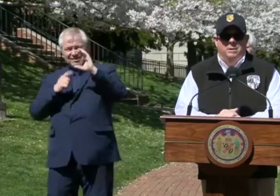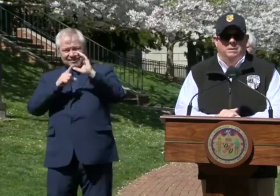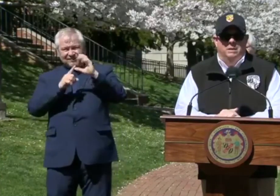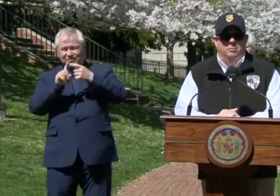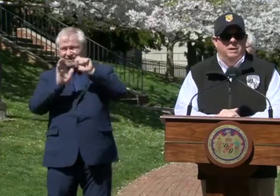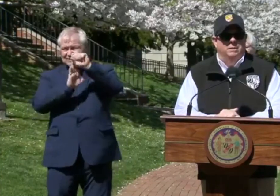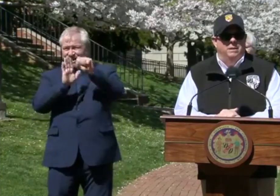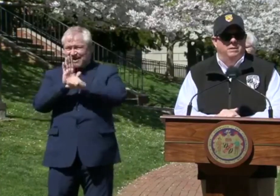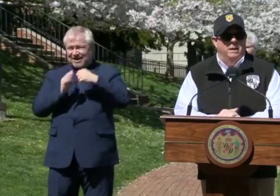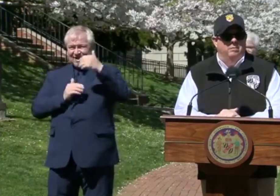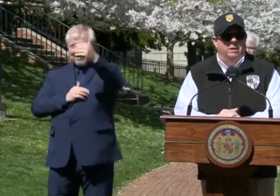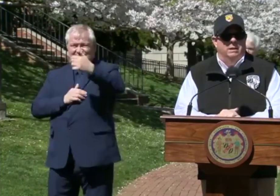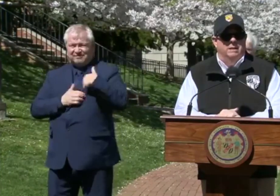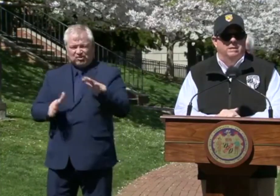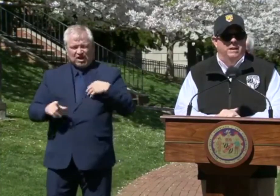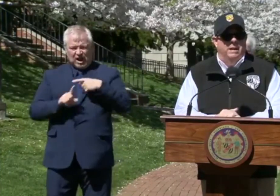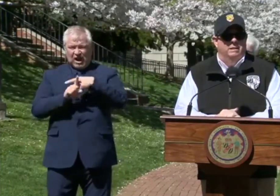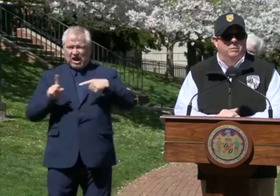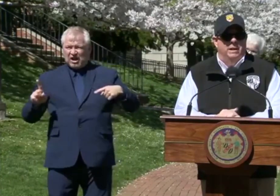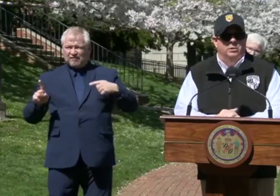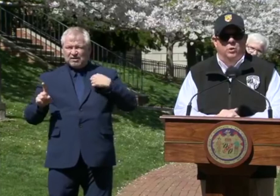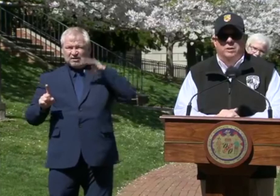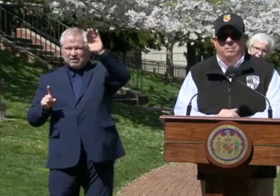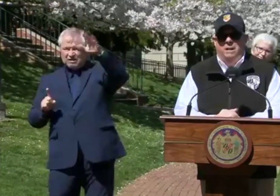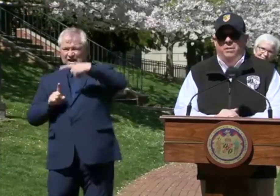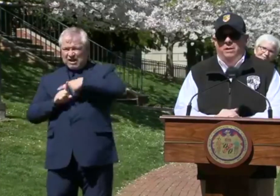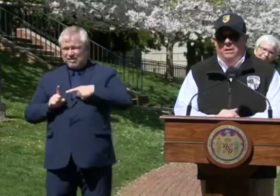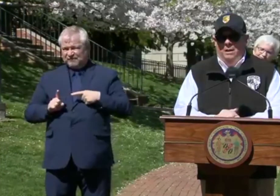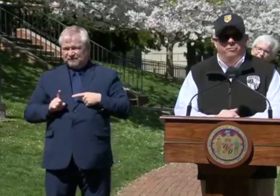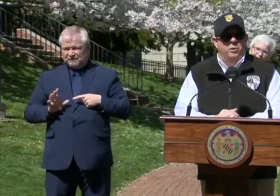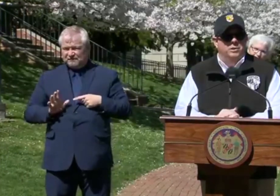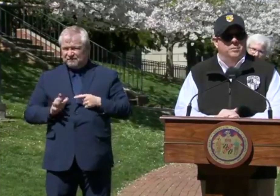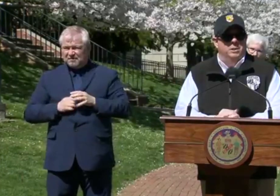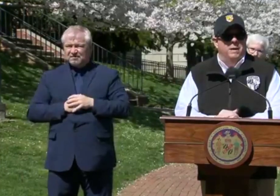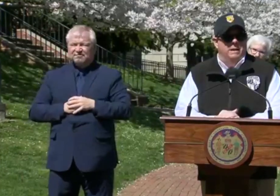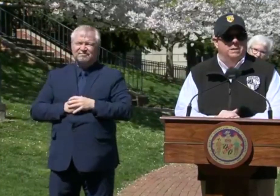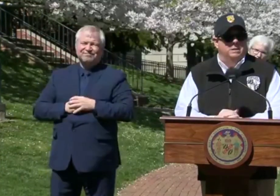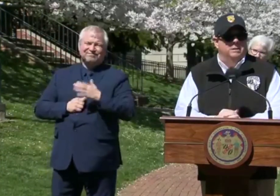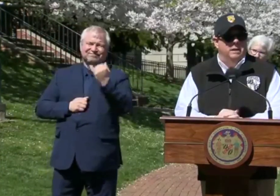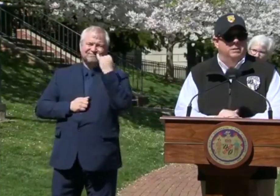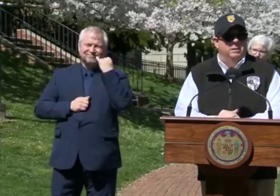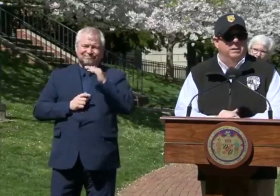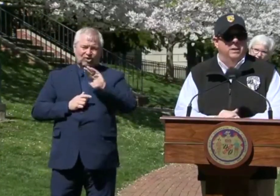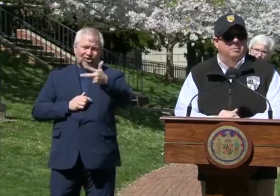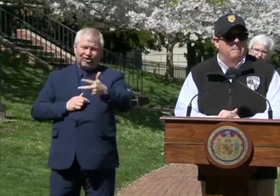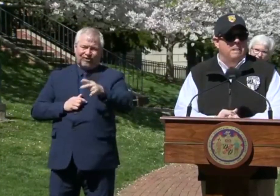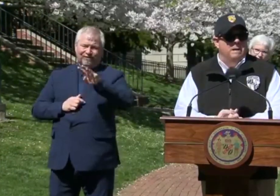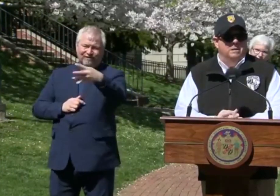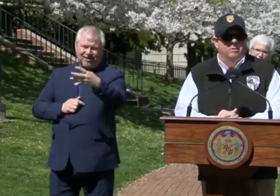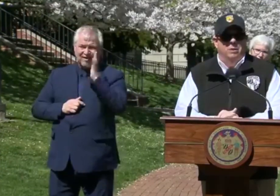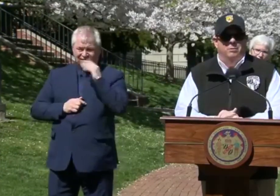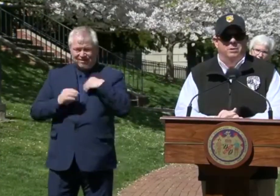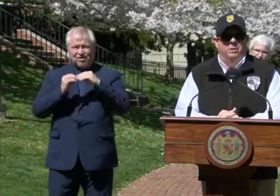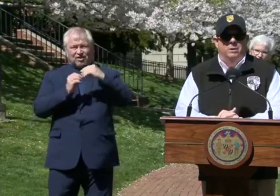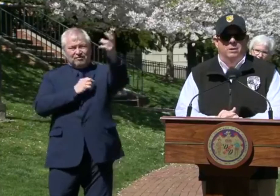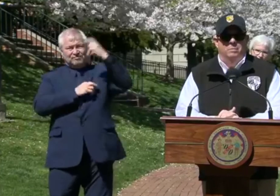was happy to see that the president the other day recognized that fact. And when they asked a question about a fourth stimulus package, he said the states are going to need help.